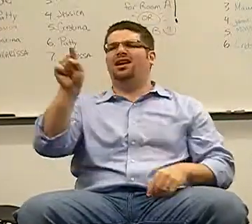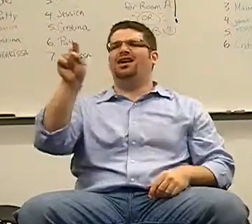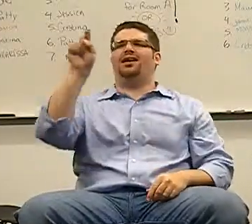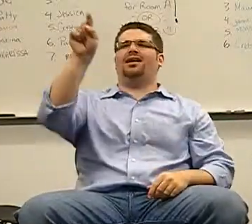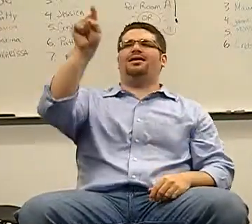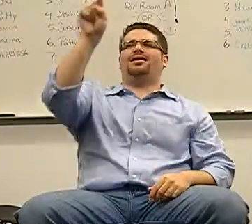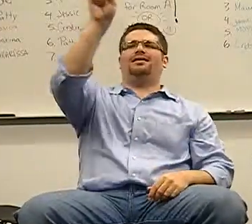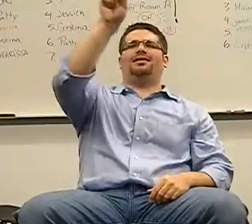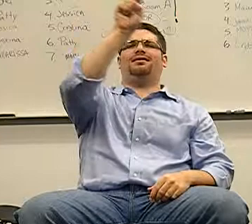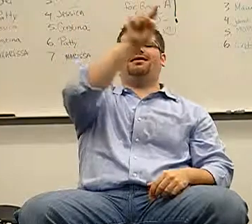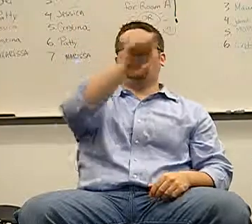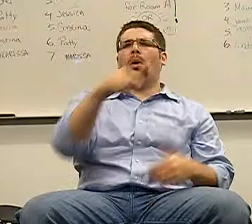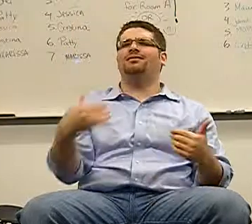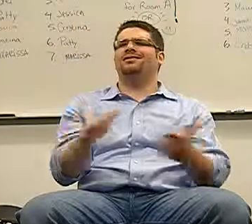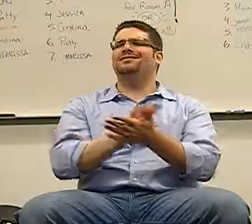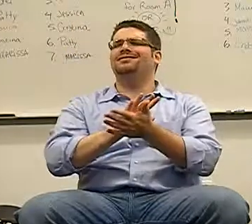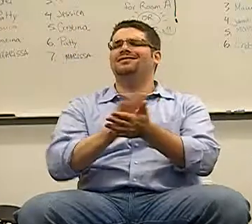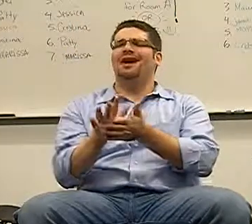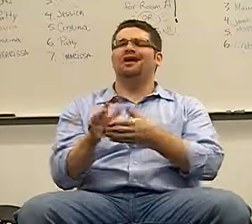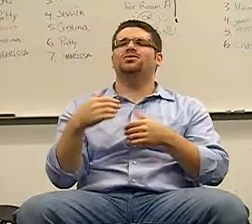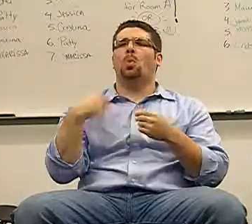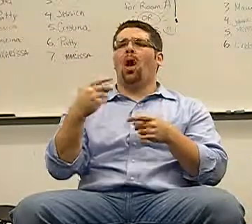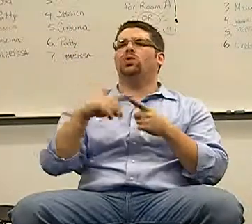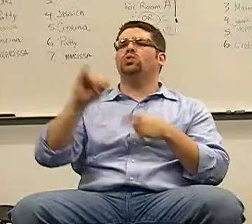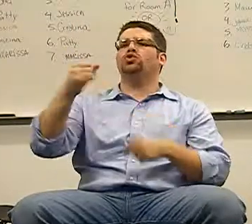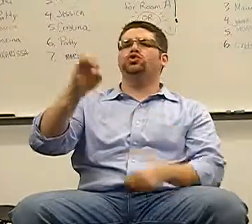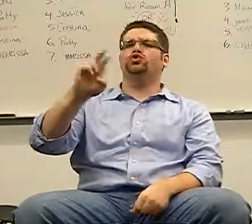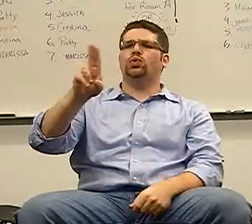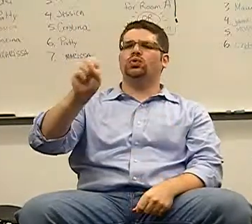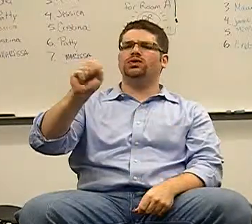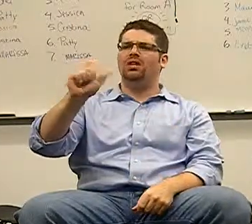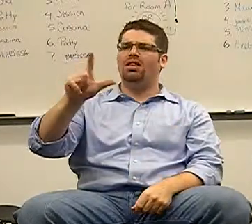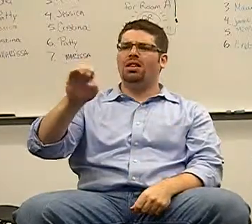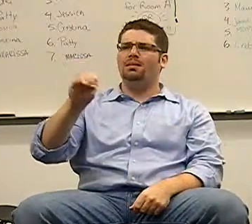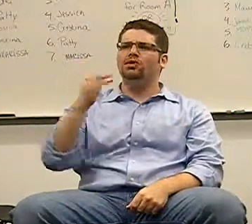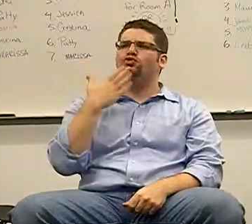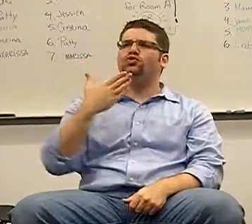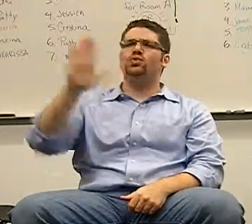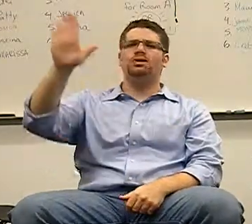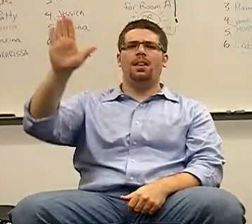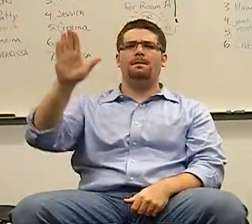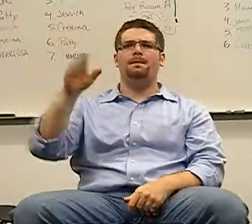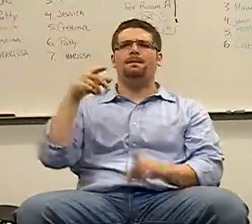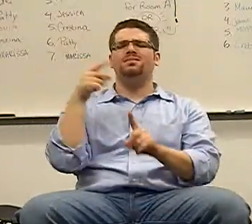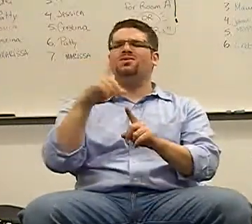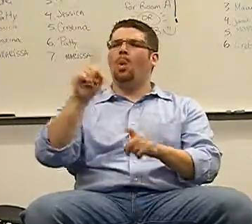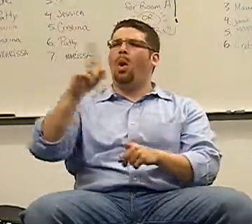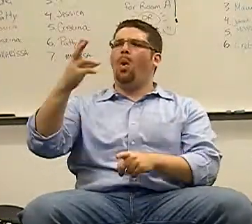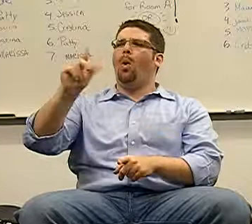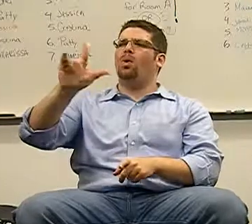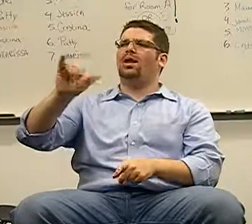We decided to visit different points along the city, which was very nice. We had visited a Jewish